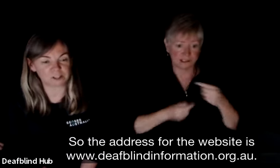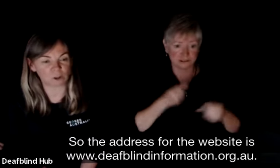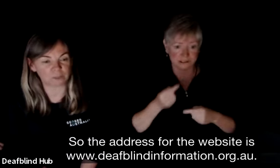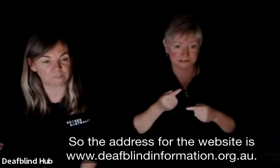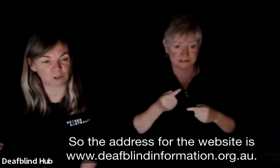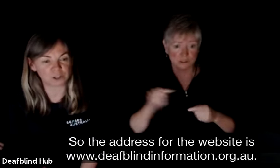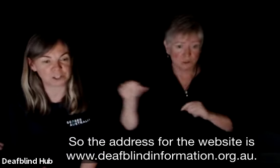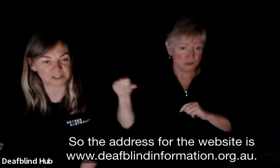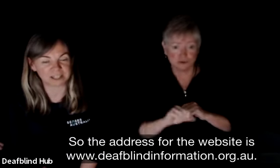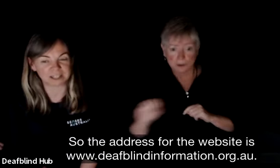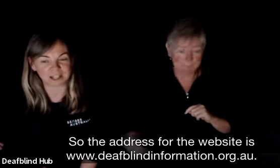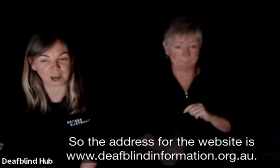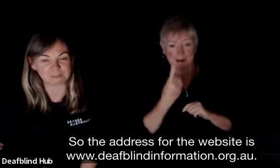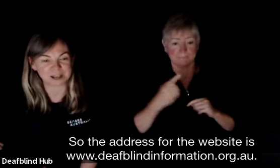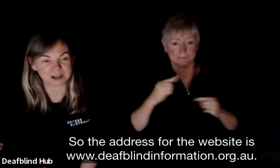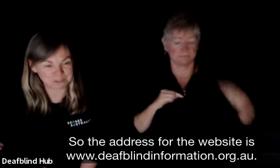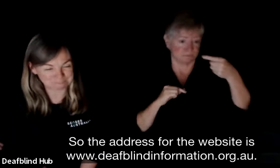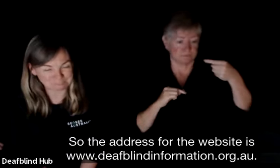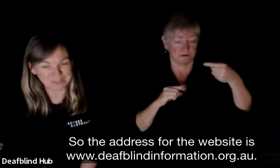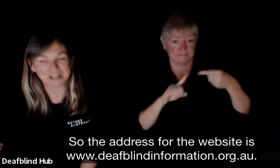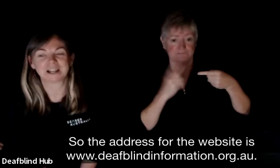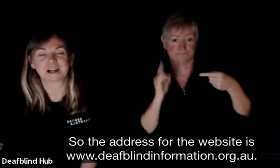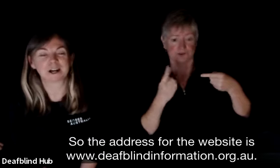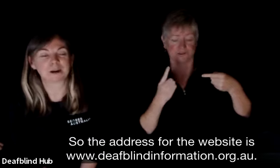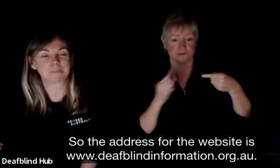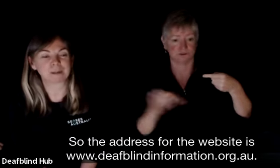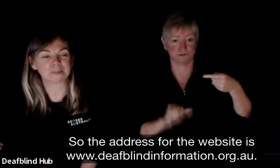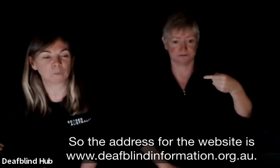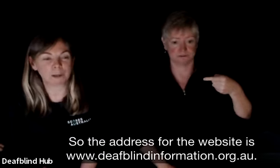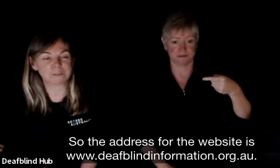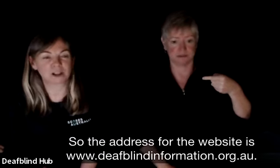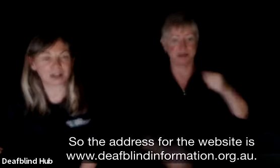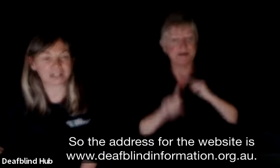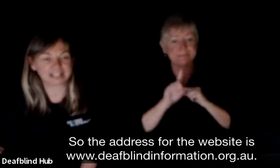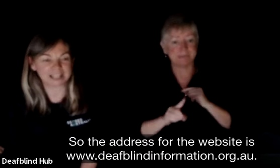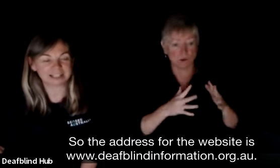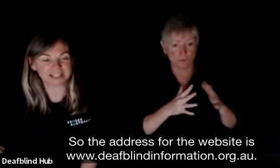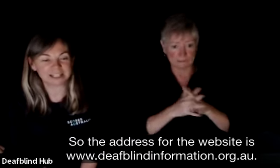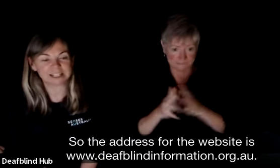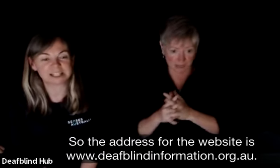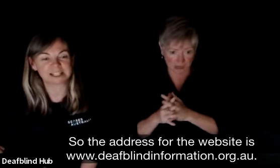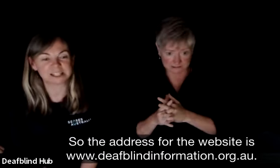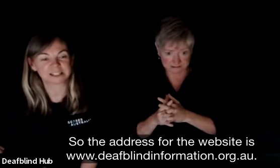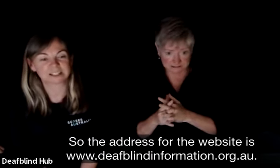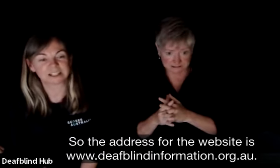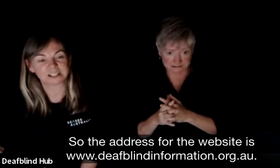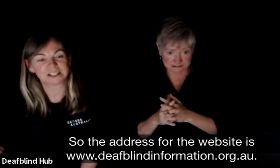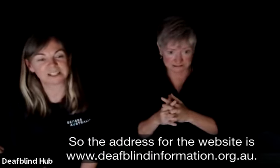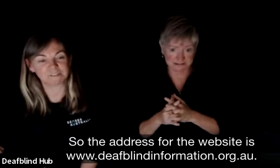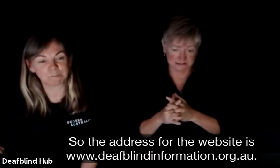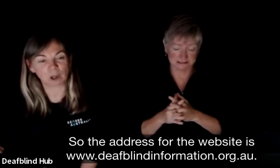if it is not the first thing that comes up. But the website again is